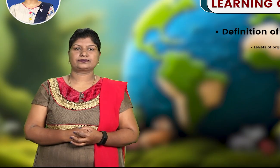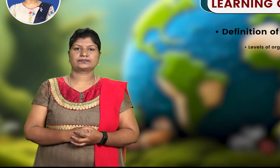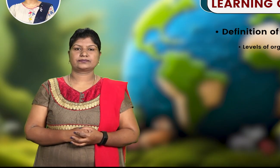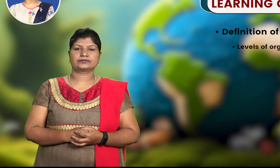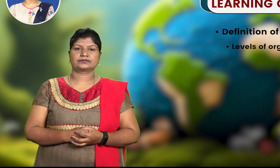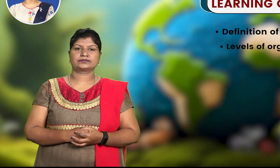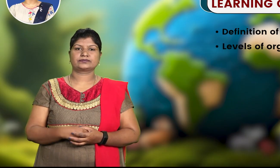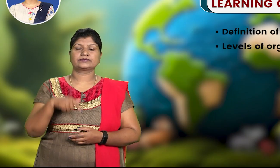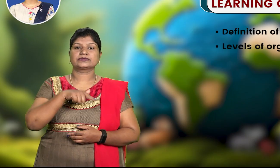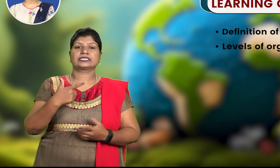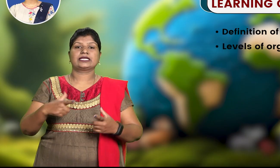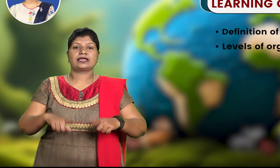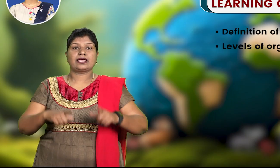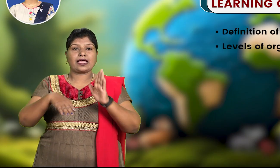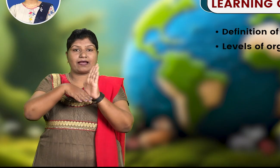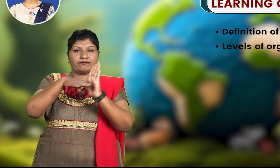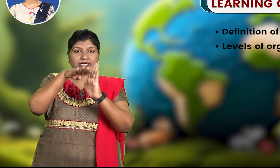levels of organization,